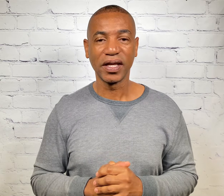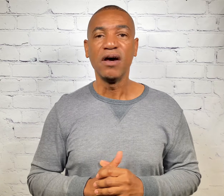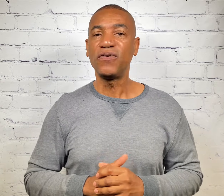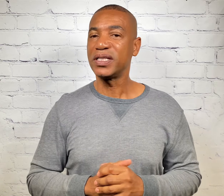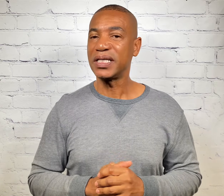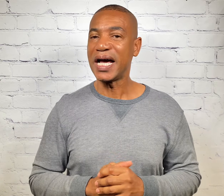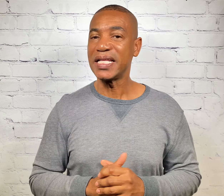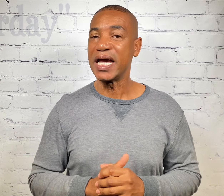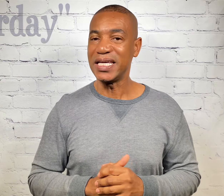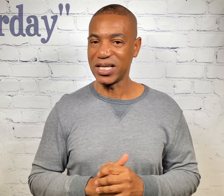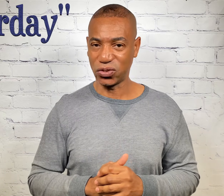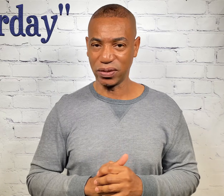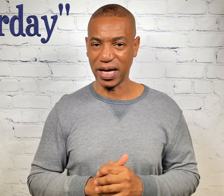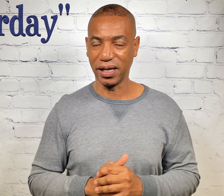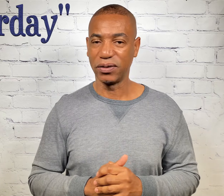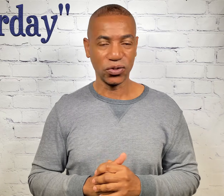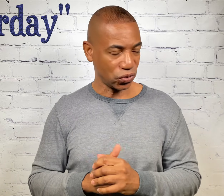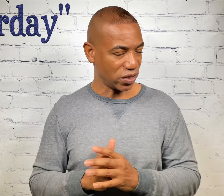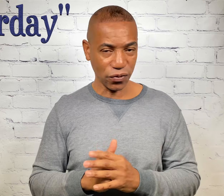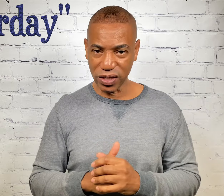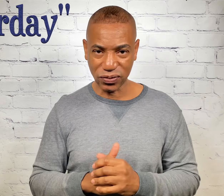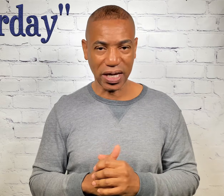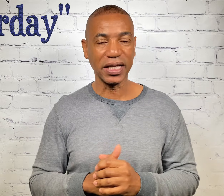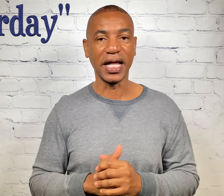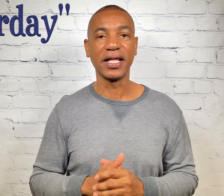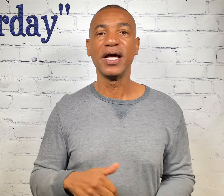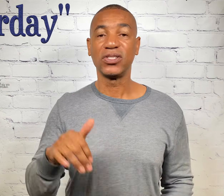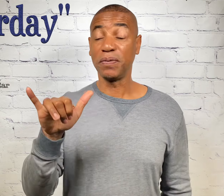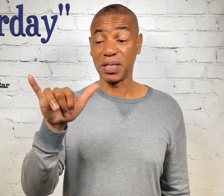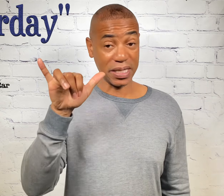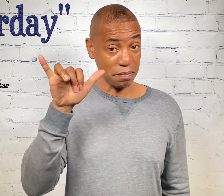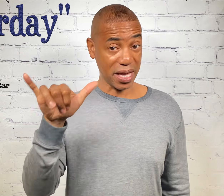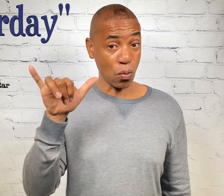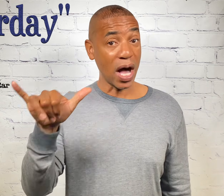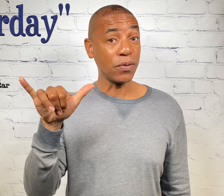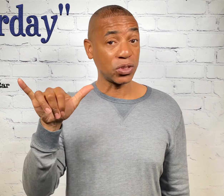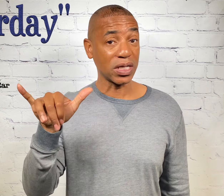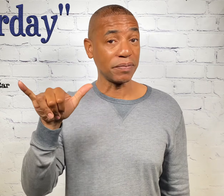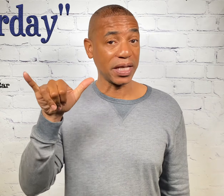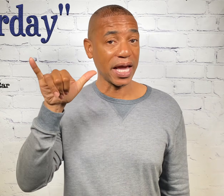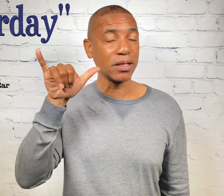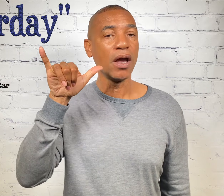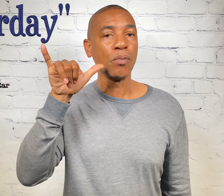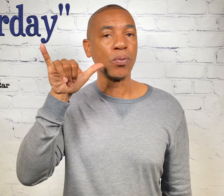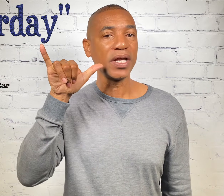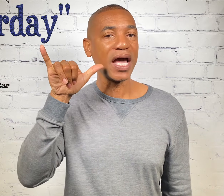For the sign yesterday, two different ways of signing that. Simply make a Y with your dominant hand, bring that